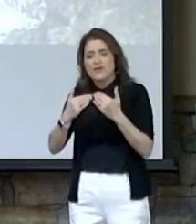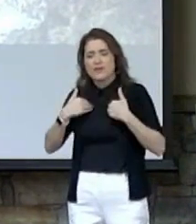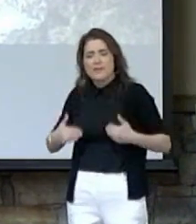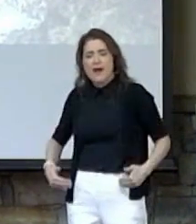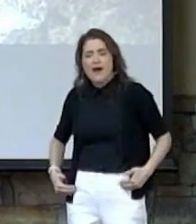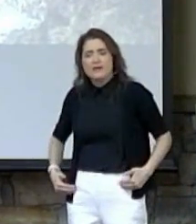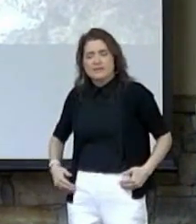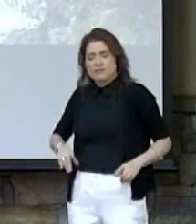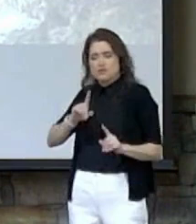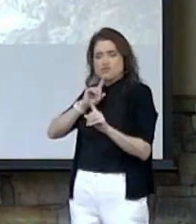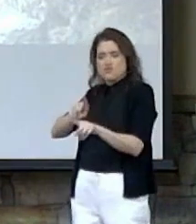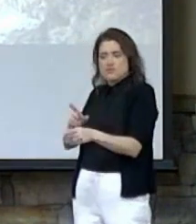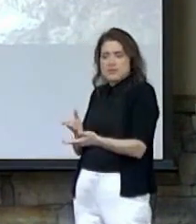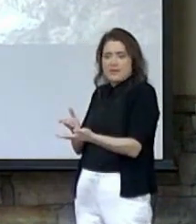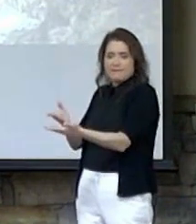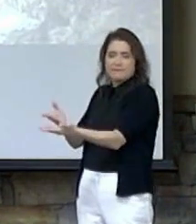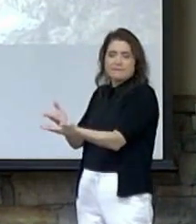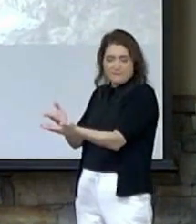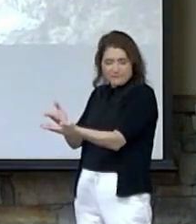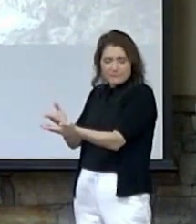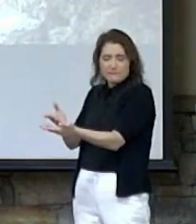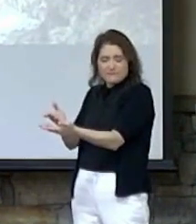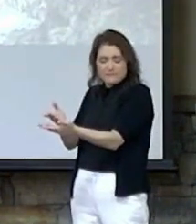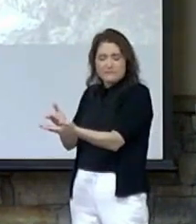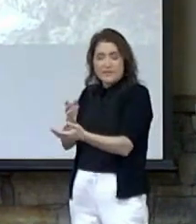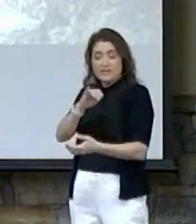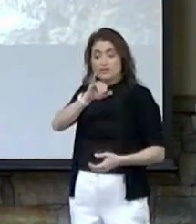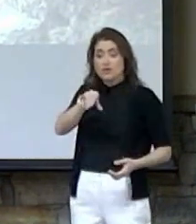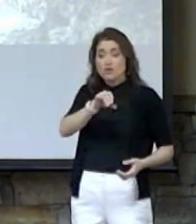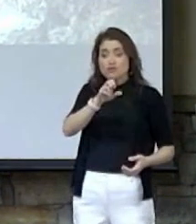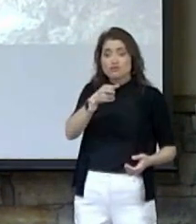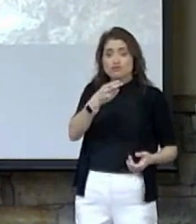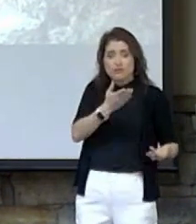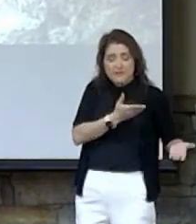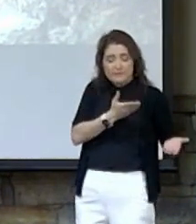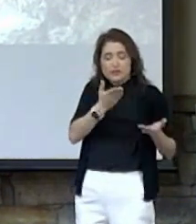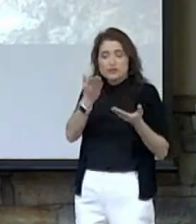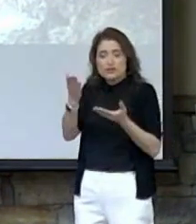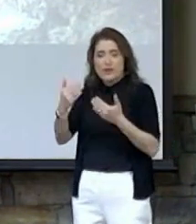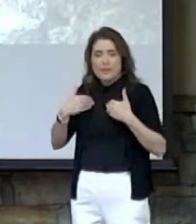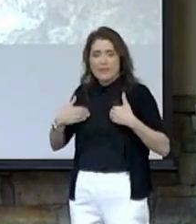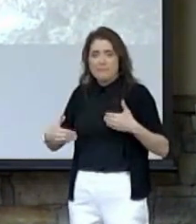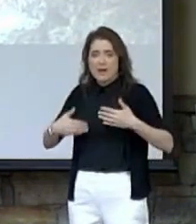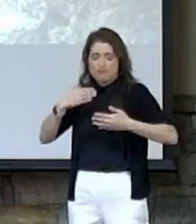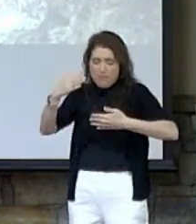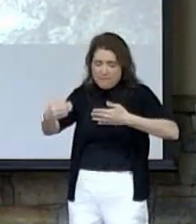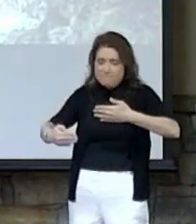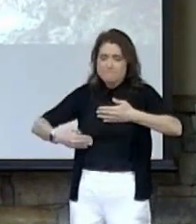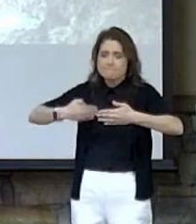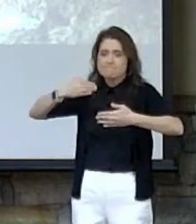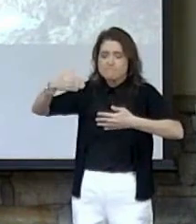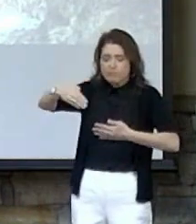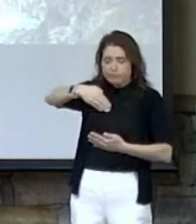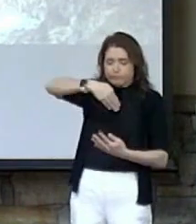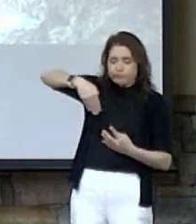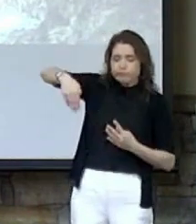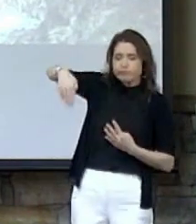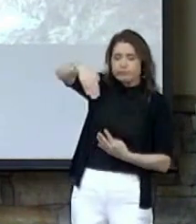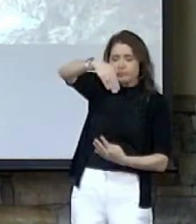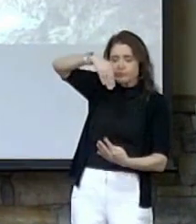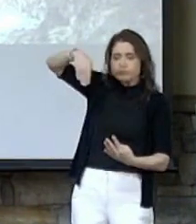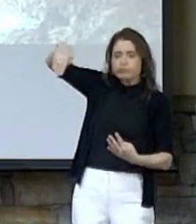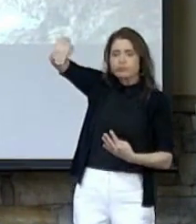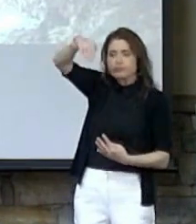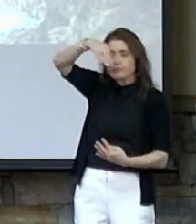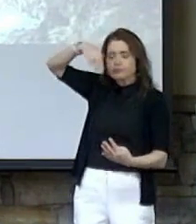Pilate ordered it to be given to him. And Joseph took the body and wrapped it in a clean linen shroud and laid it in his